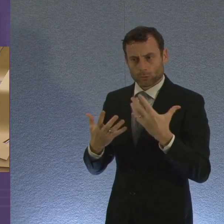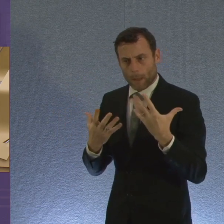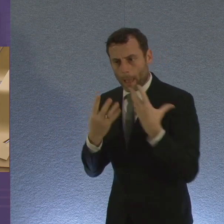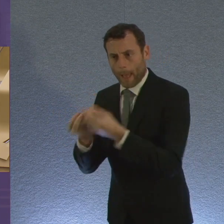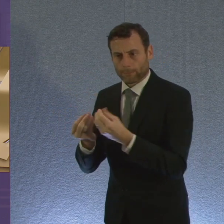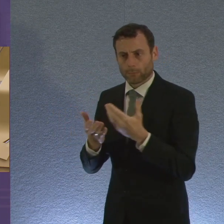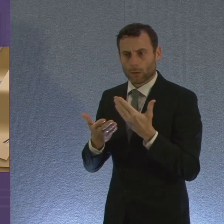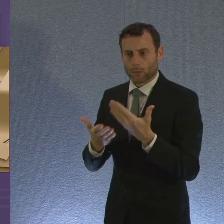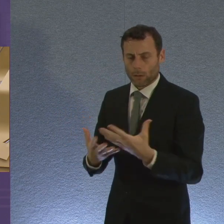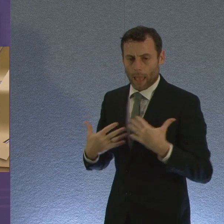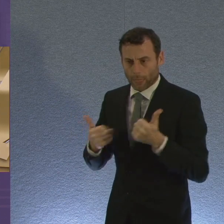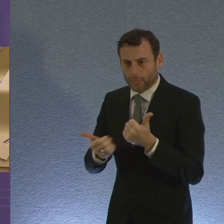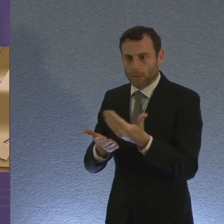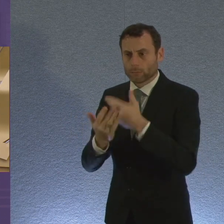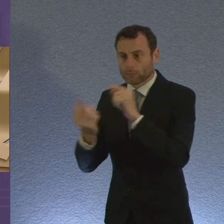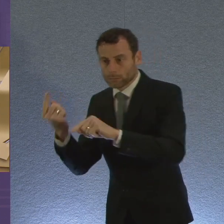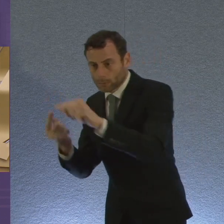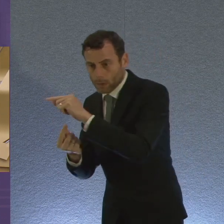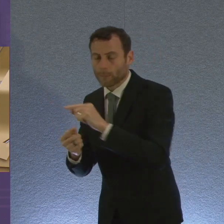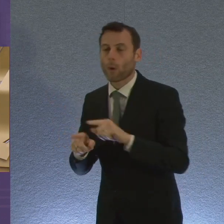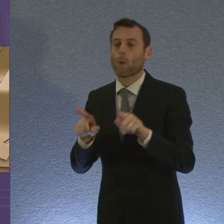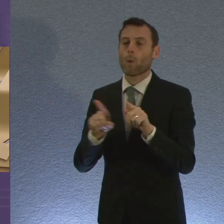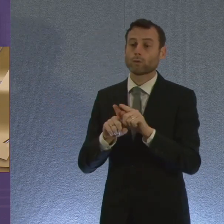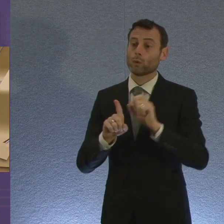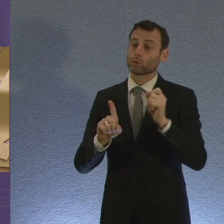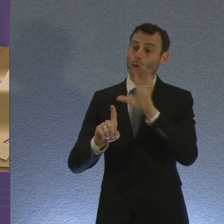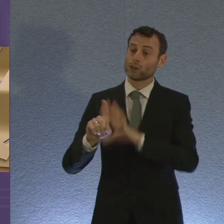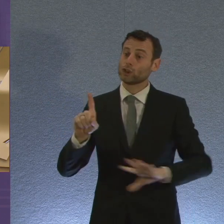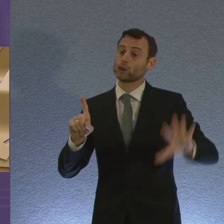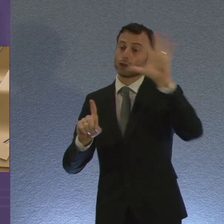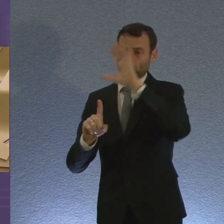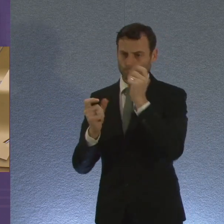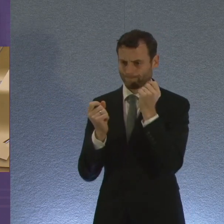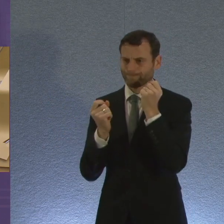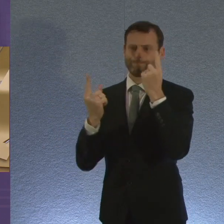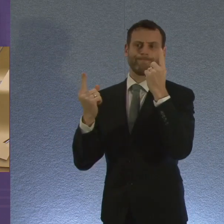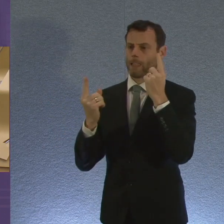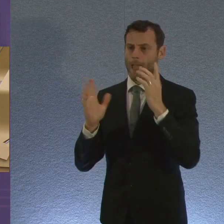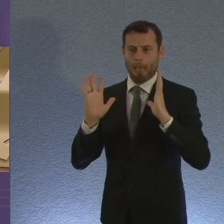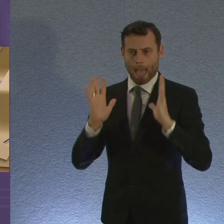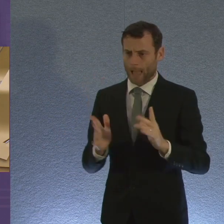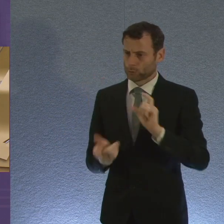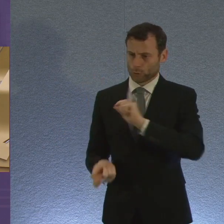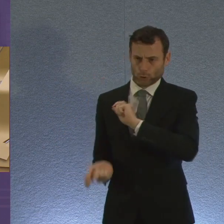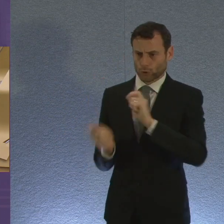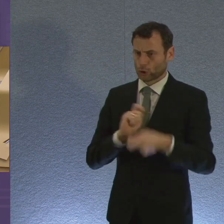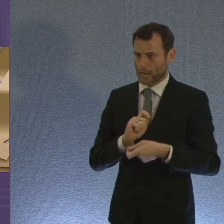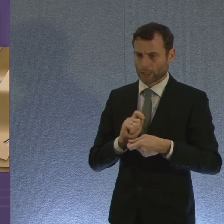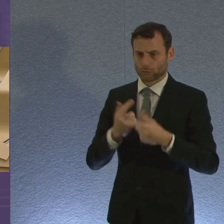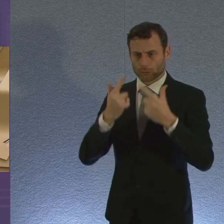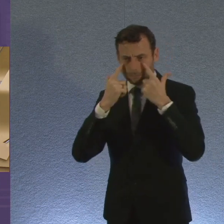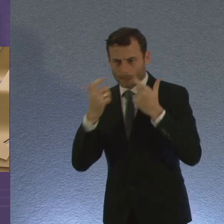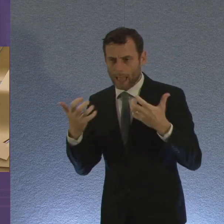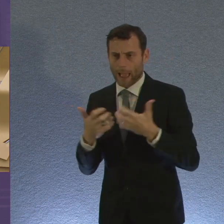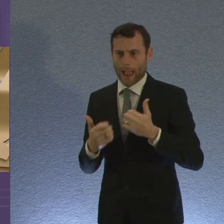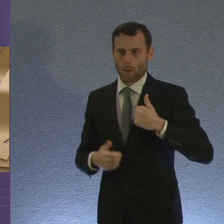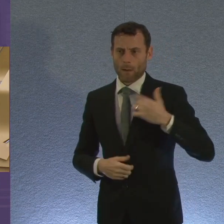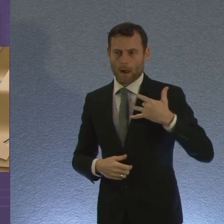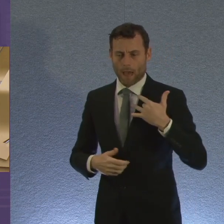rising to the occasion too. They are now subject to restrictions that none of us could have imagined a government would have to impose in our